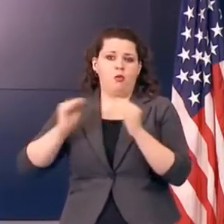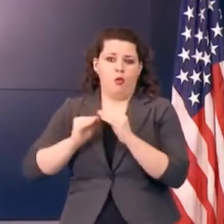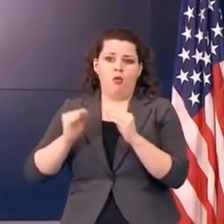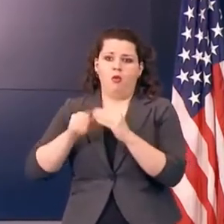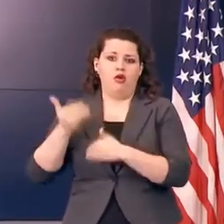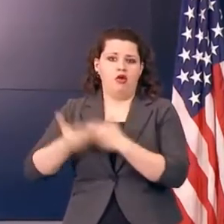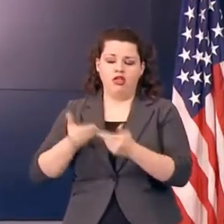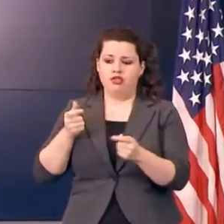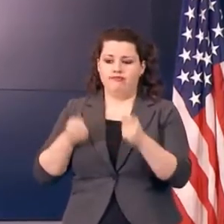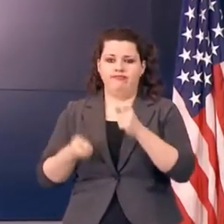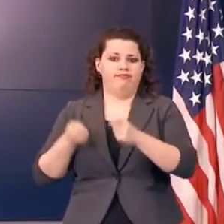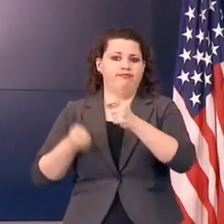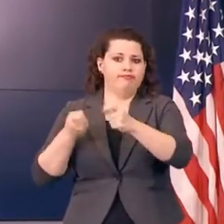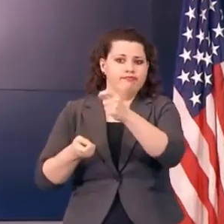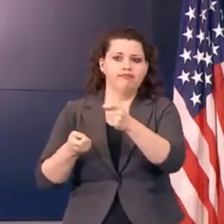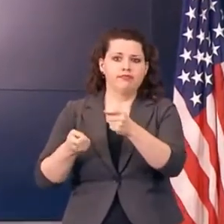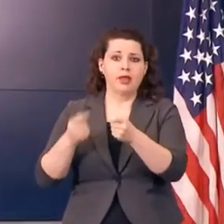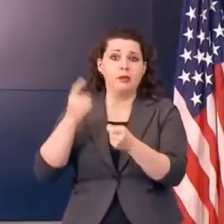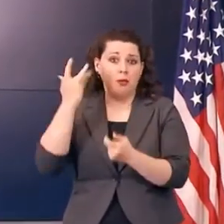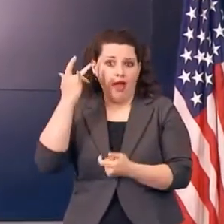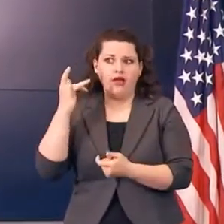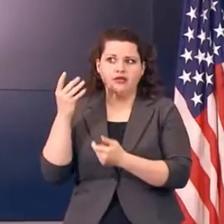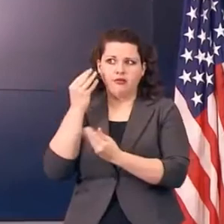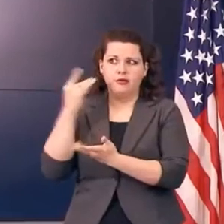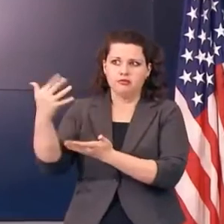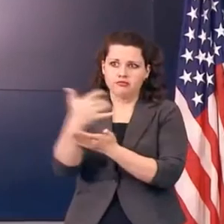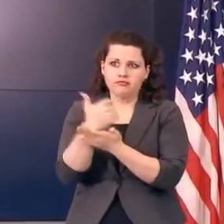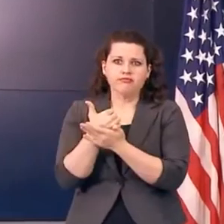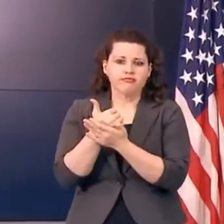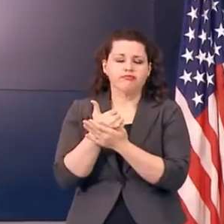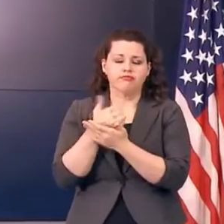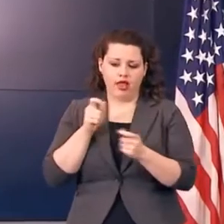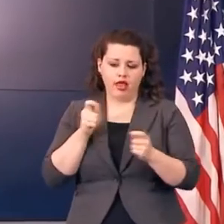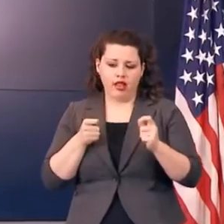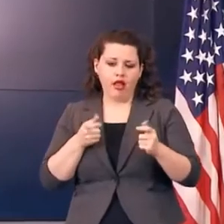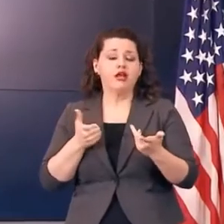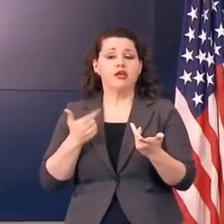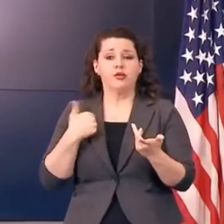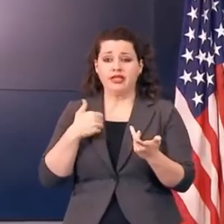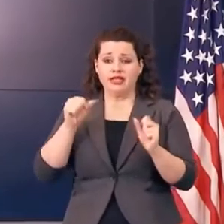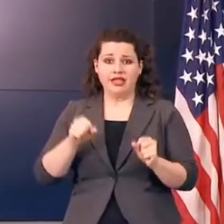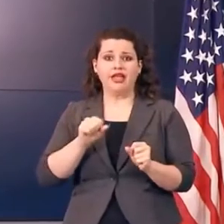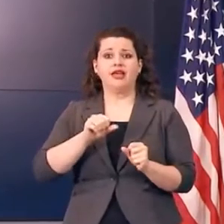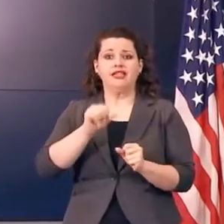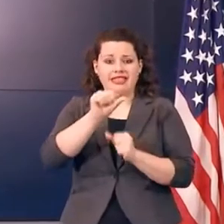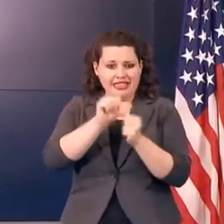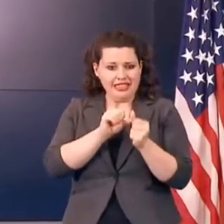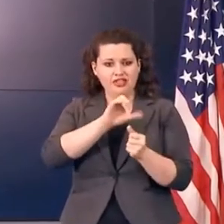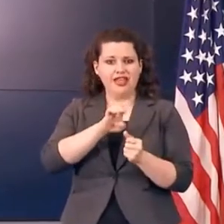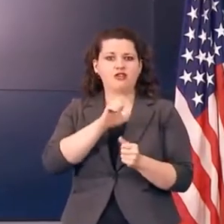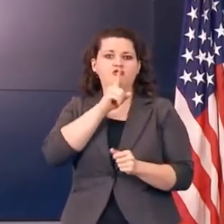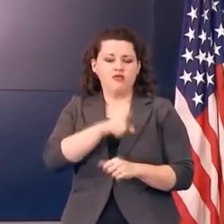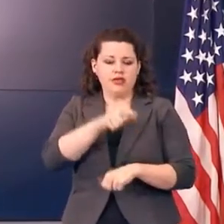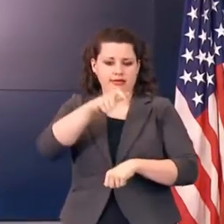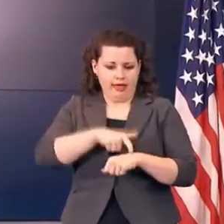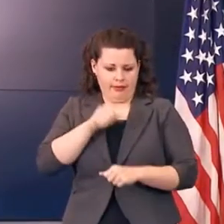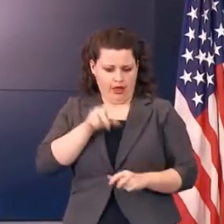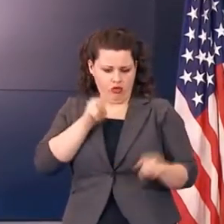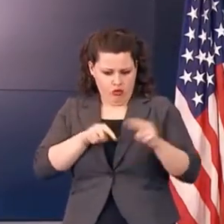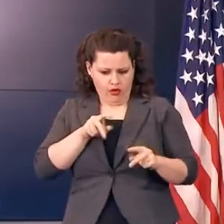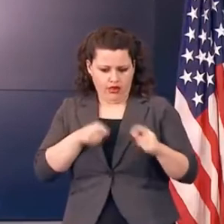rapidly changing as we're gathering information, we're really able to look at things on a case-by-case, real-time basis. And so I think it